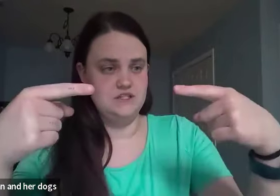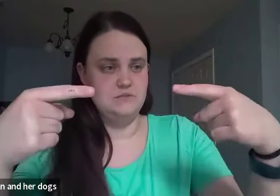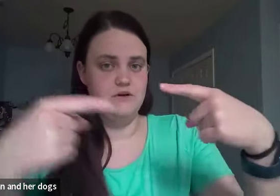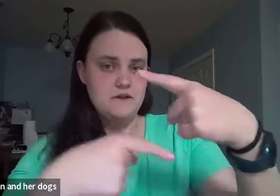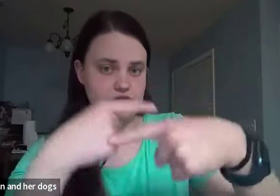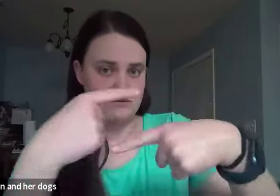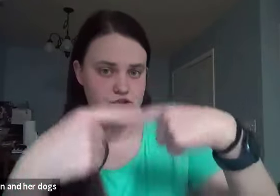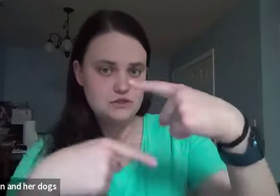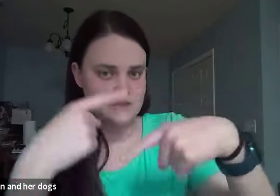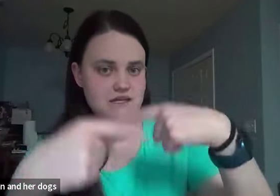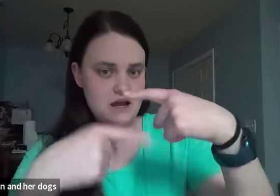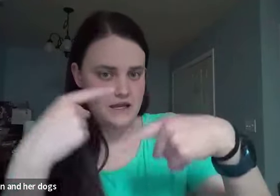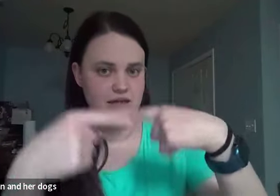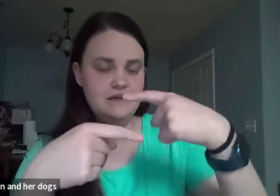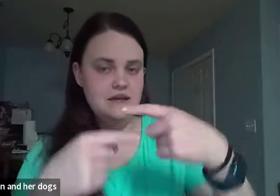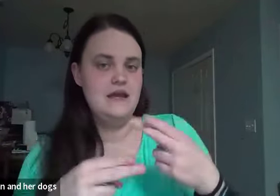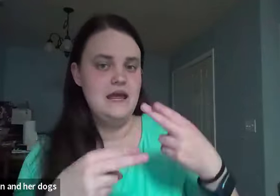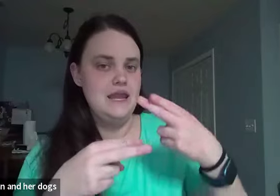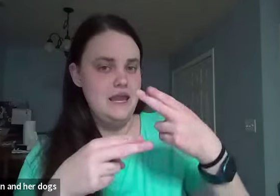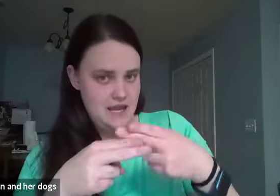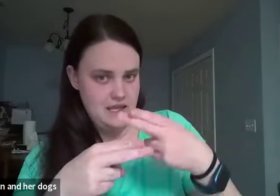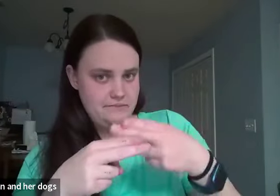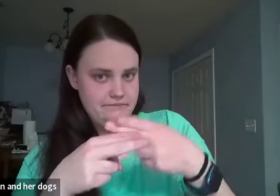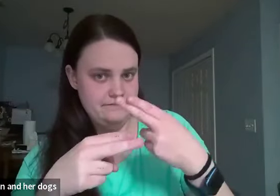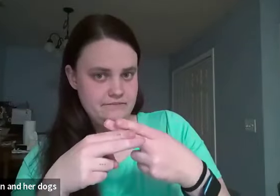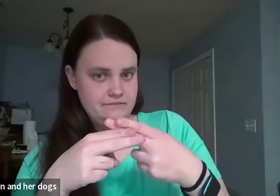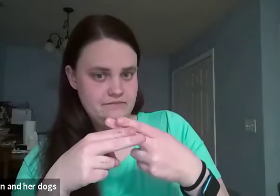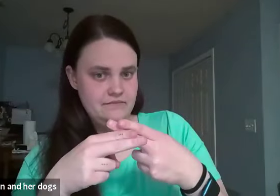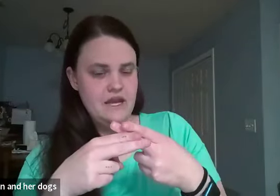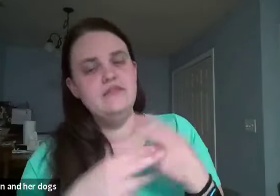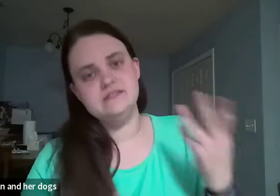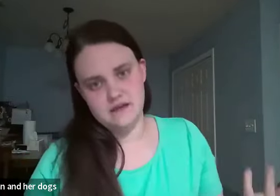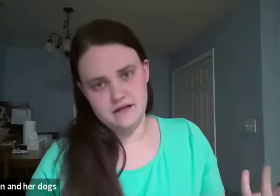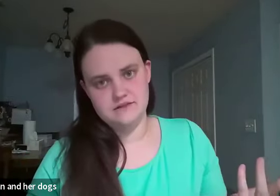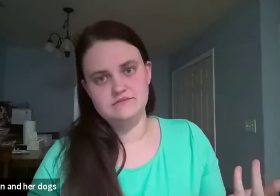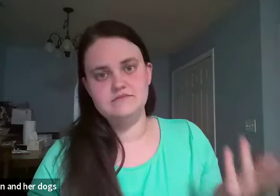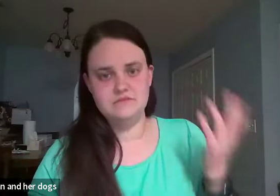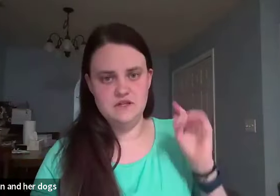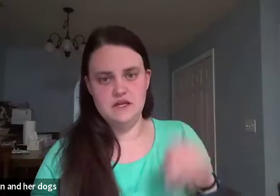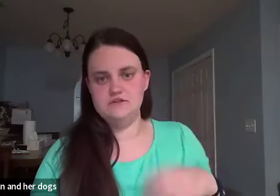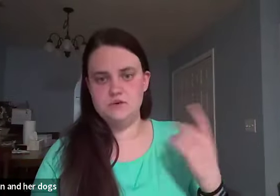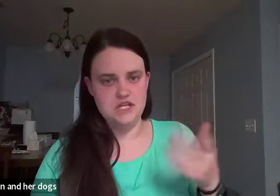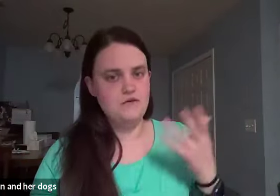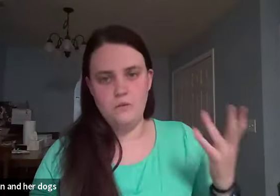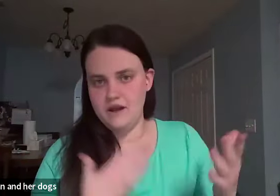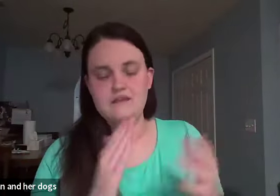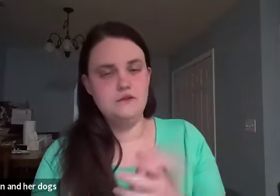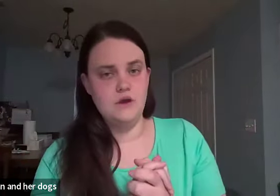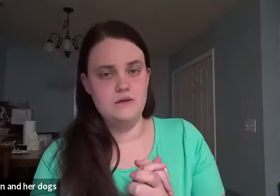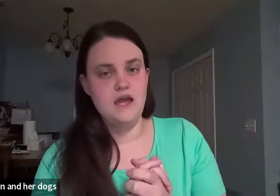two pointer fingers, go in a circle, sign name, and then sign it. Then so whichever one, if you